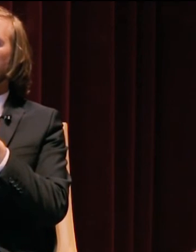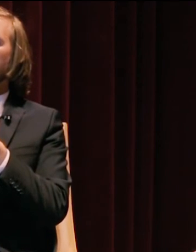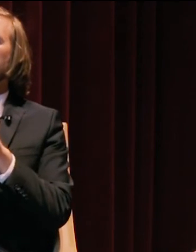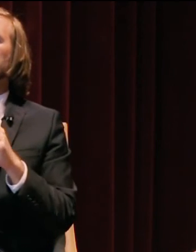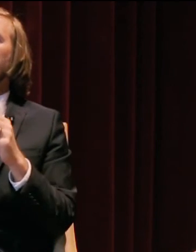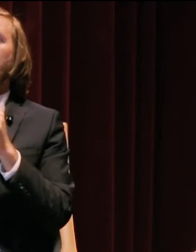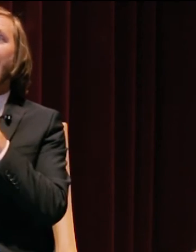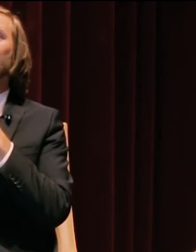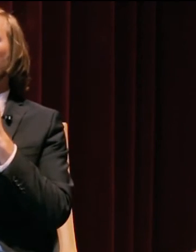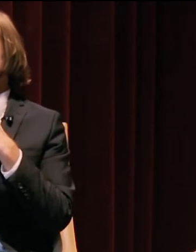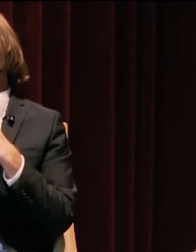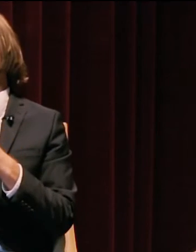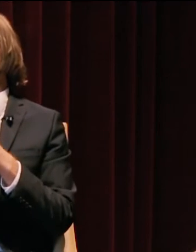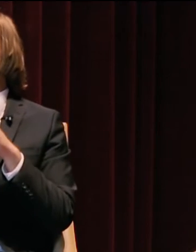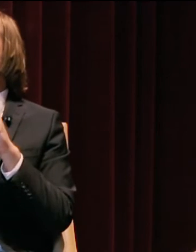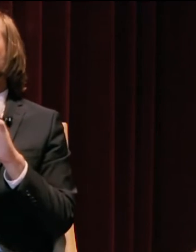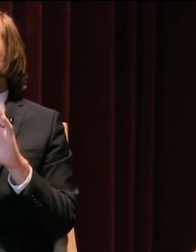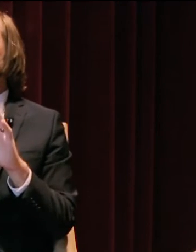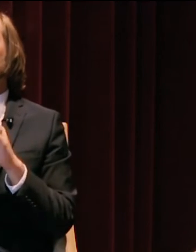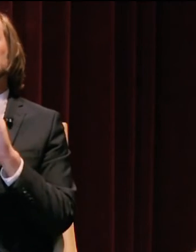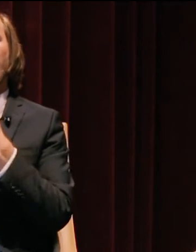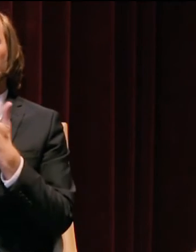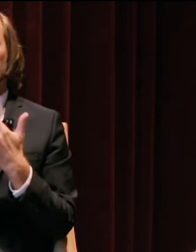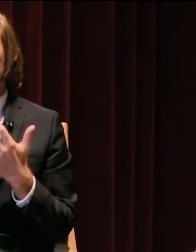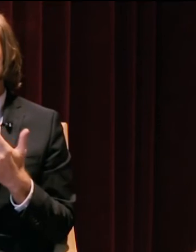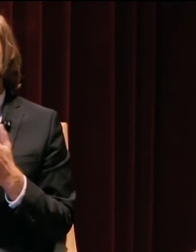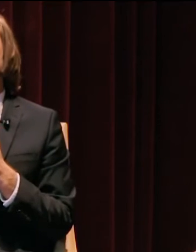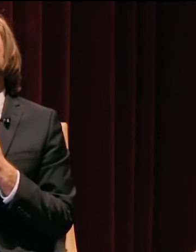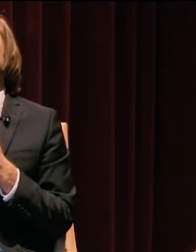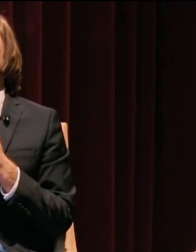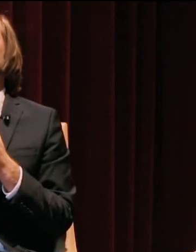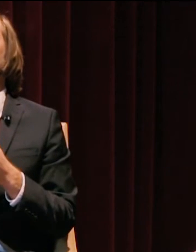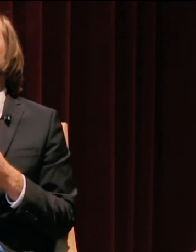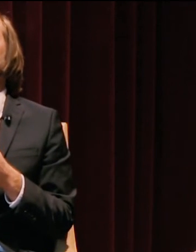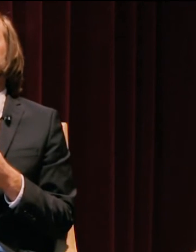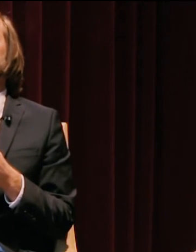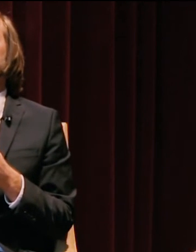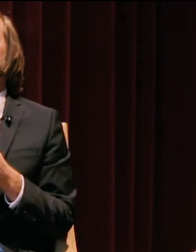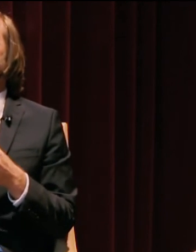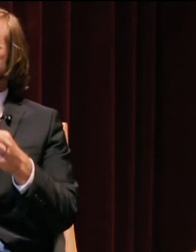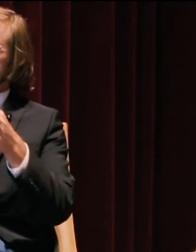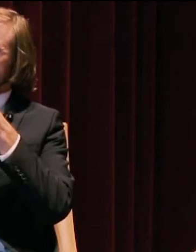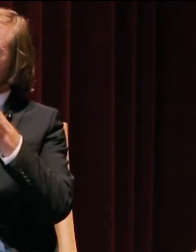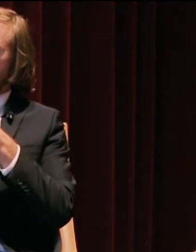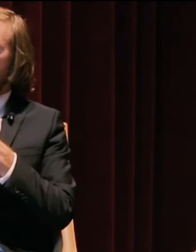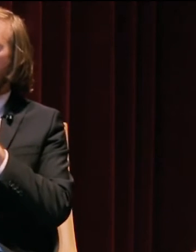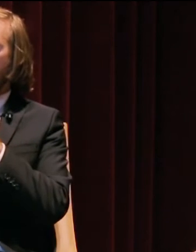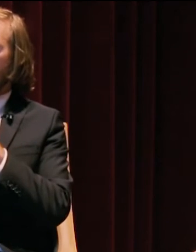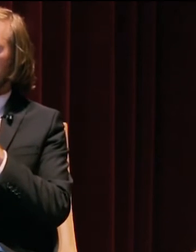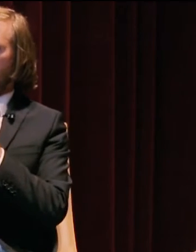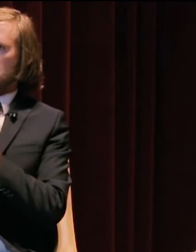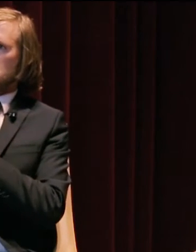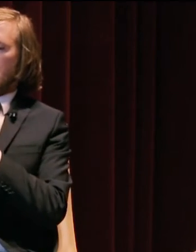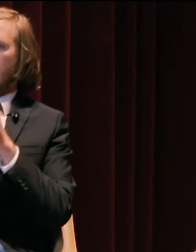And everyone's interested, but the challenge is explaining to them how we could